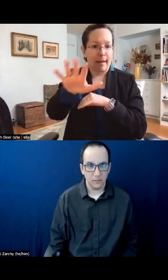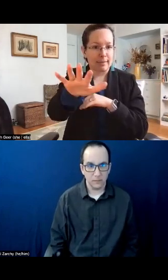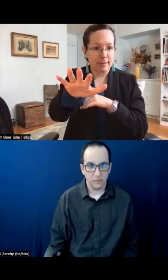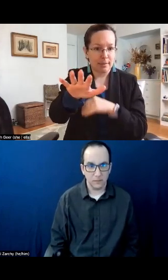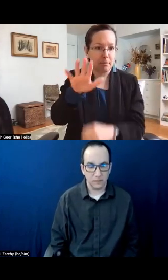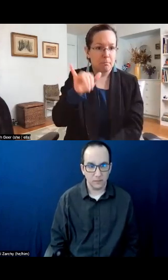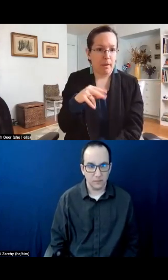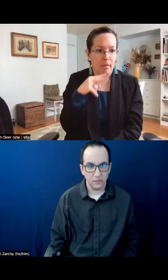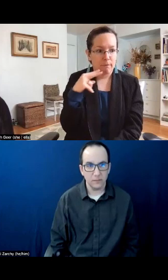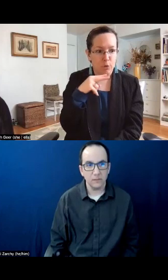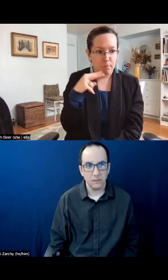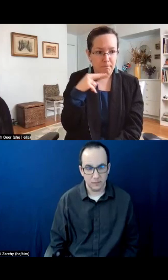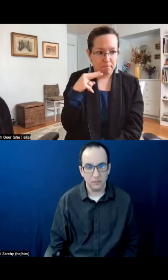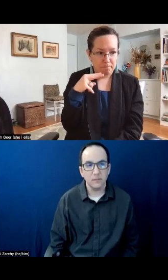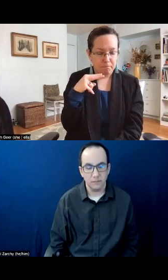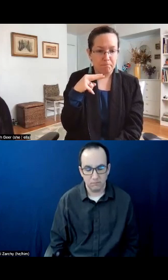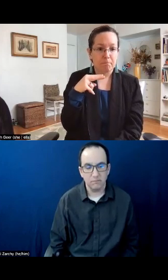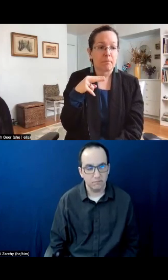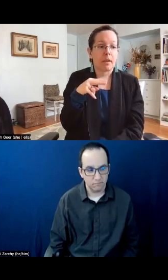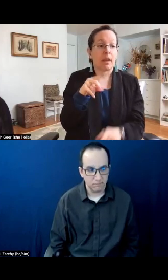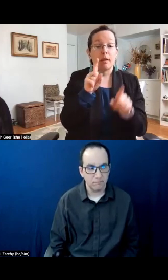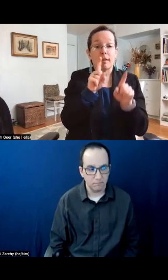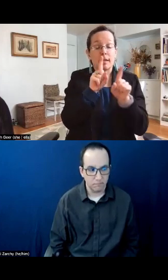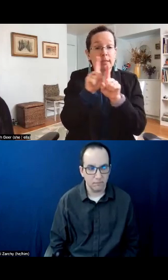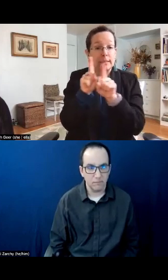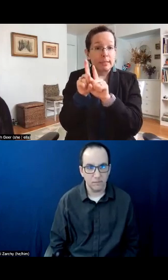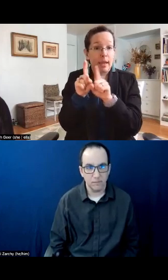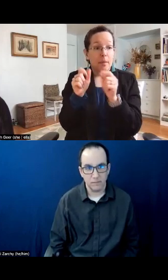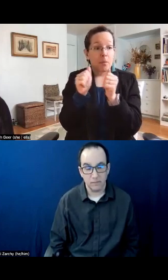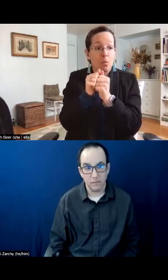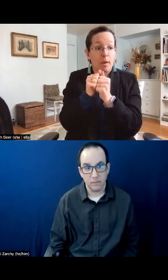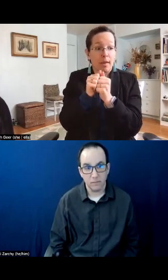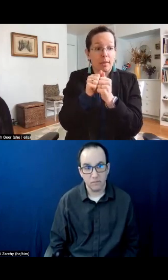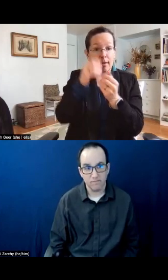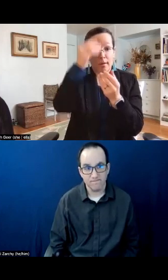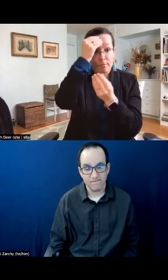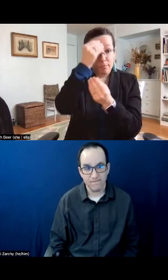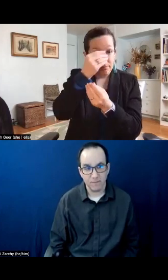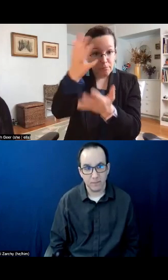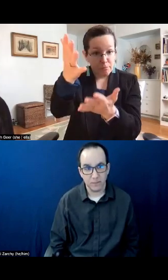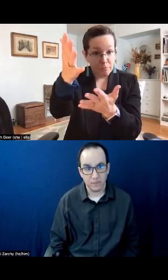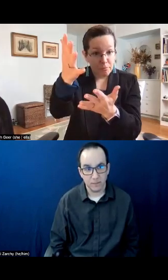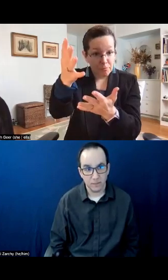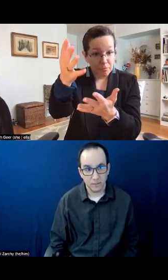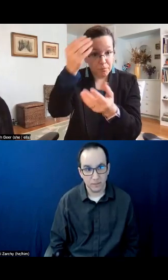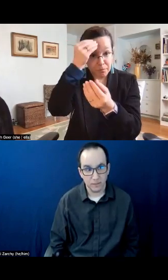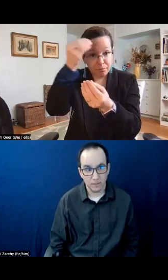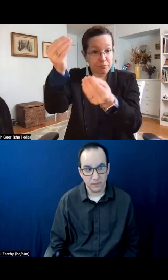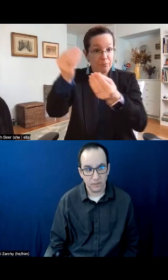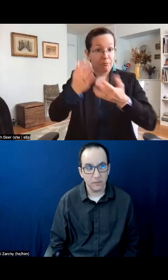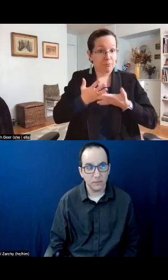palm orientation shows who is doing and who is receiving. Again, the directionality of the verb.